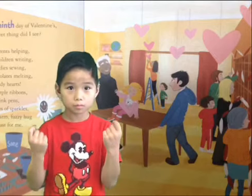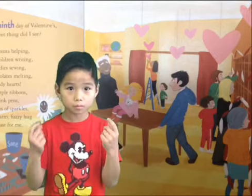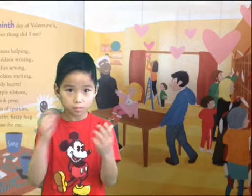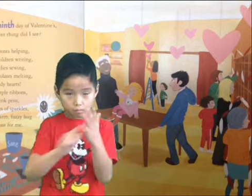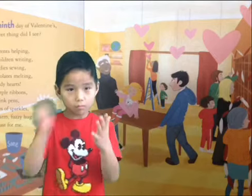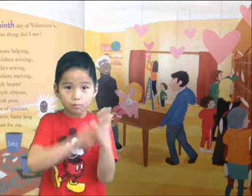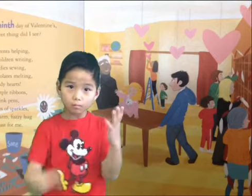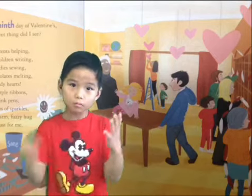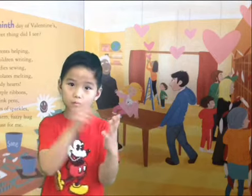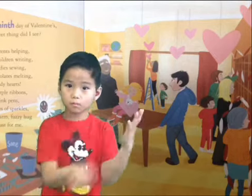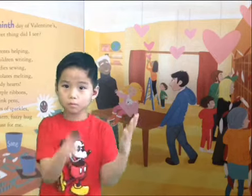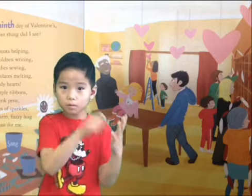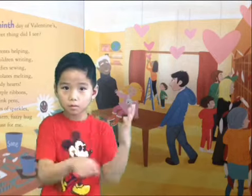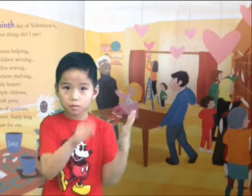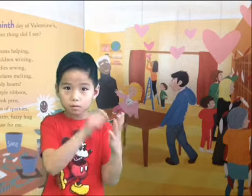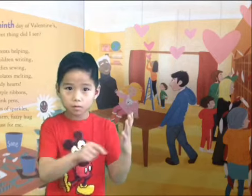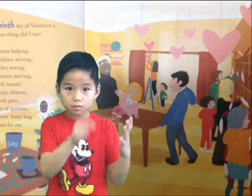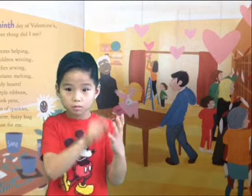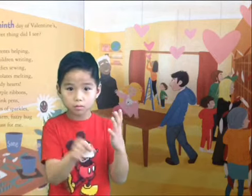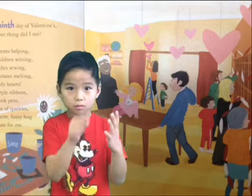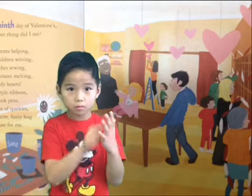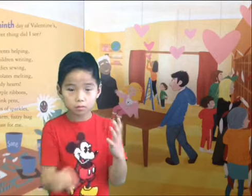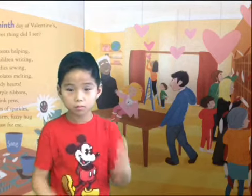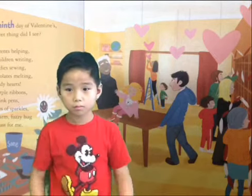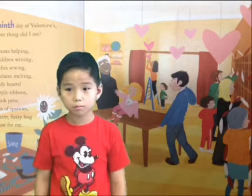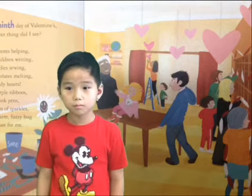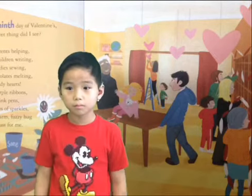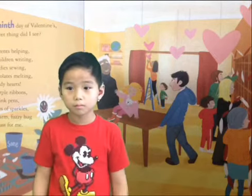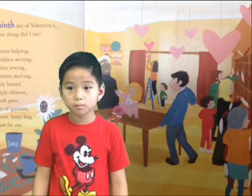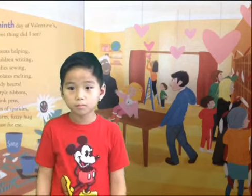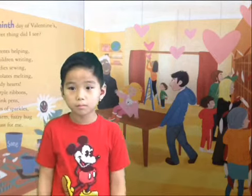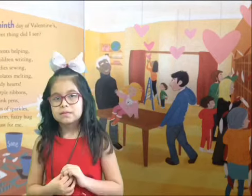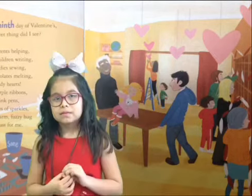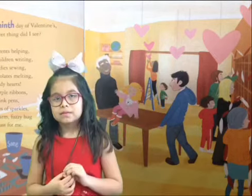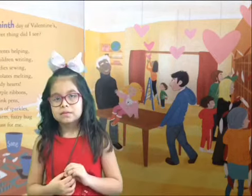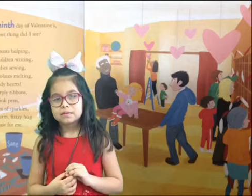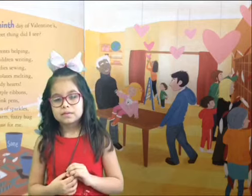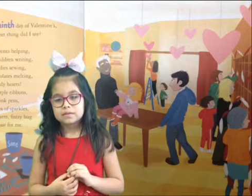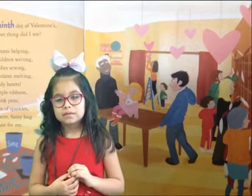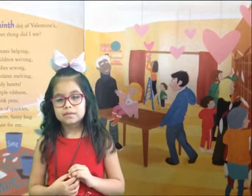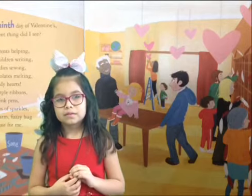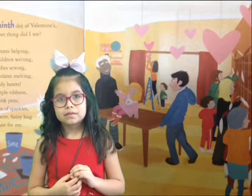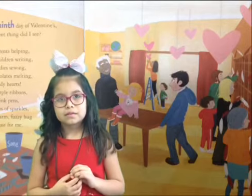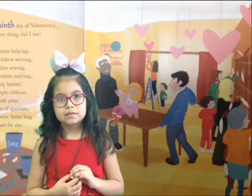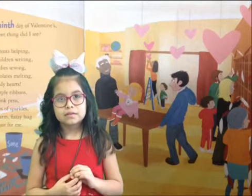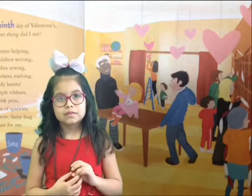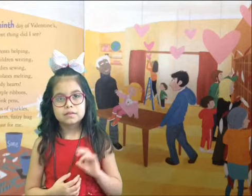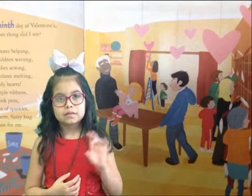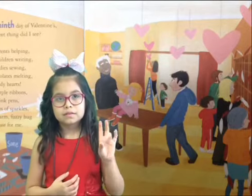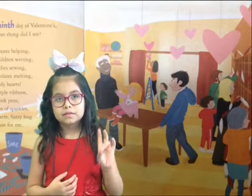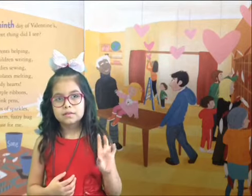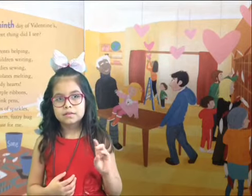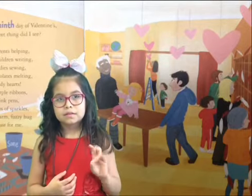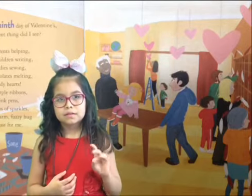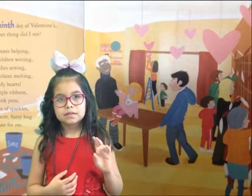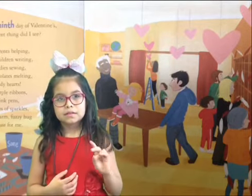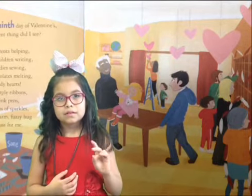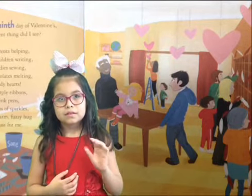seven ladies sewing,